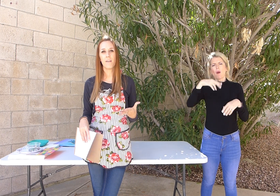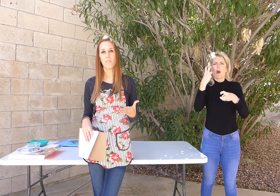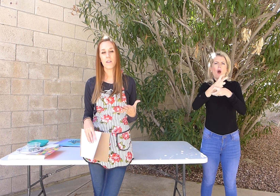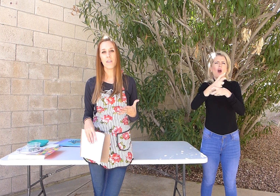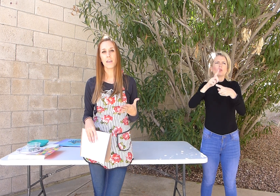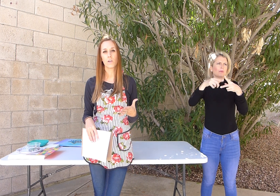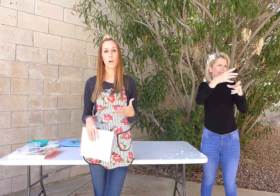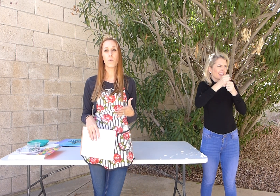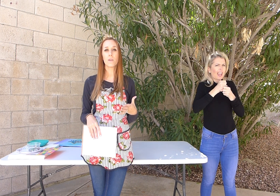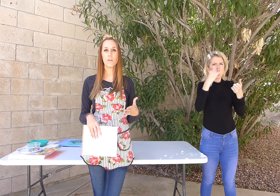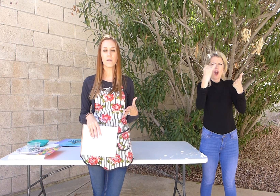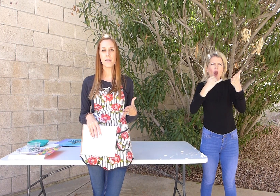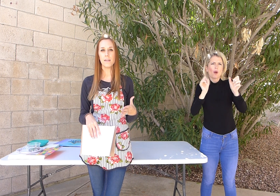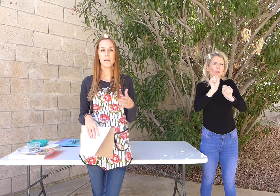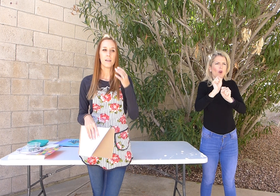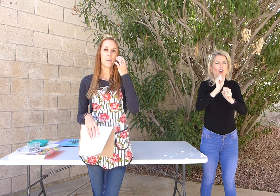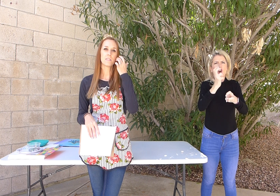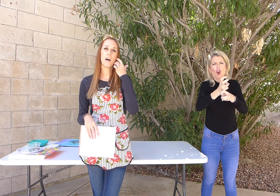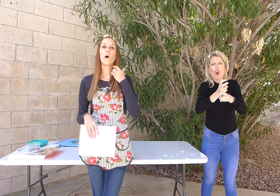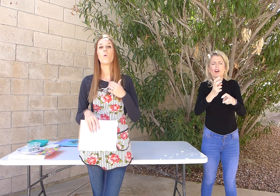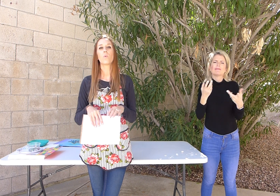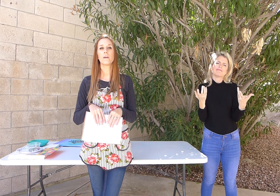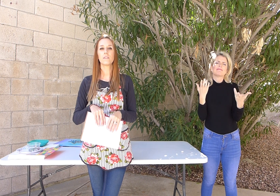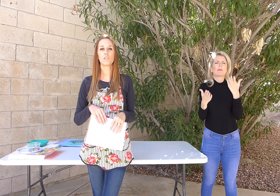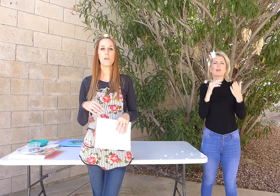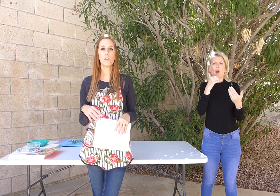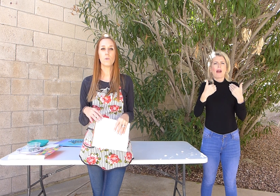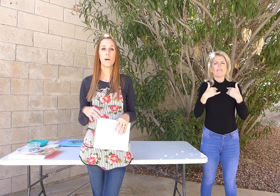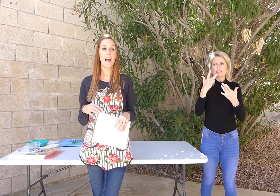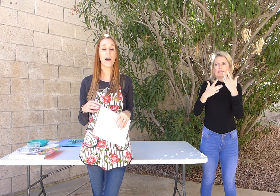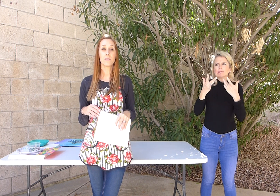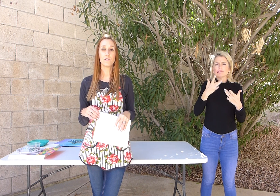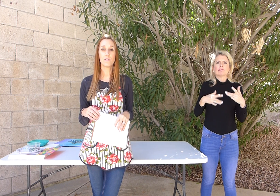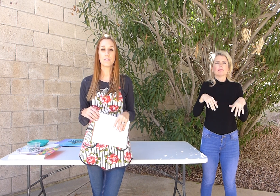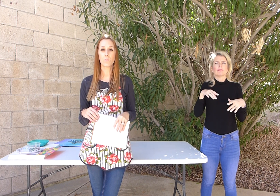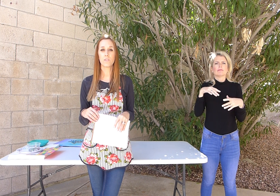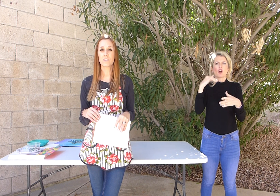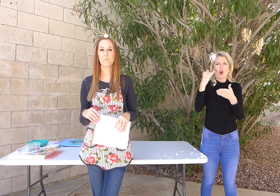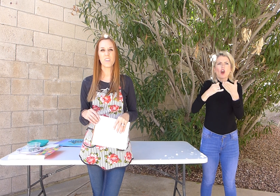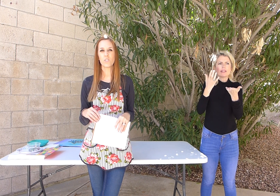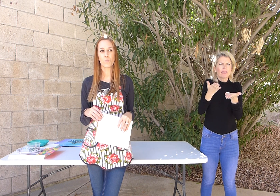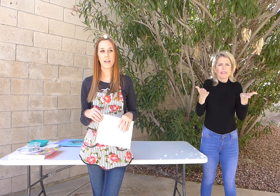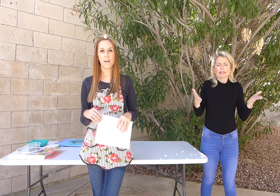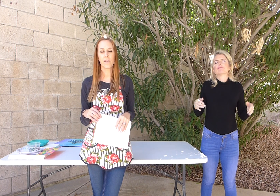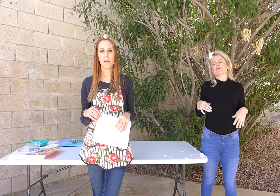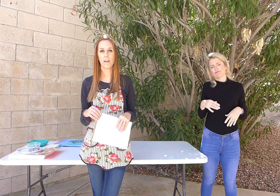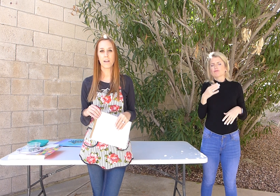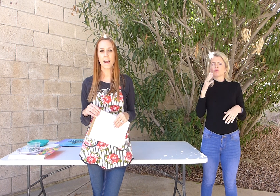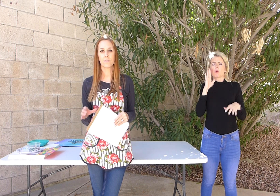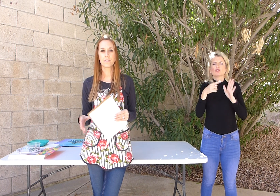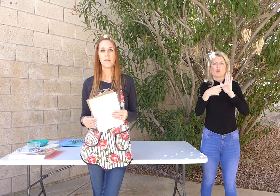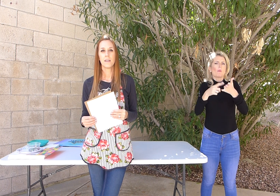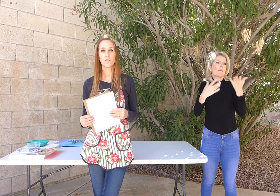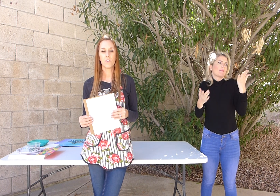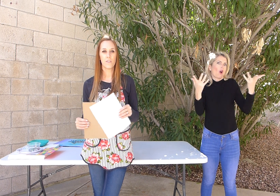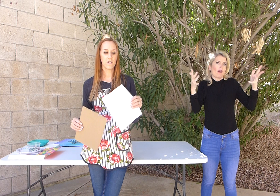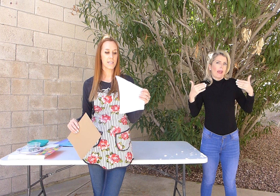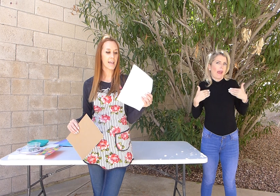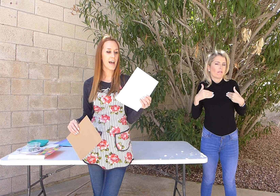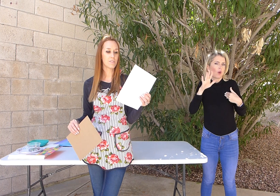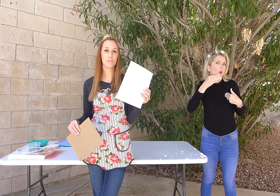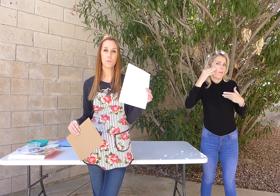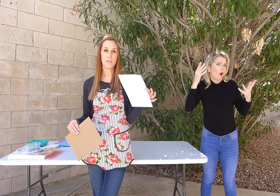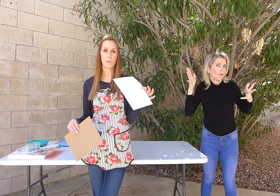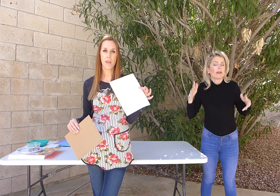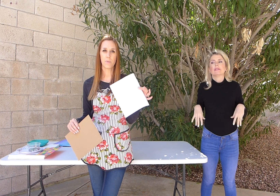might not have everything in your home that you need. So we're going to show you how to do this with just some things you might have laying around your house. So the first